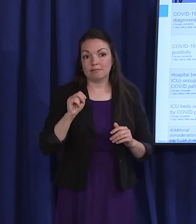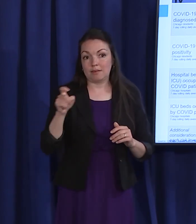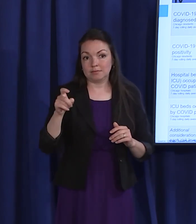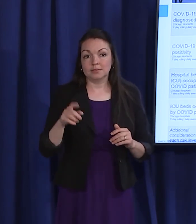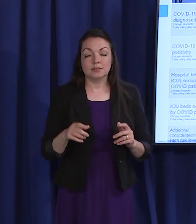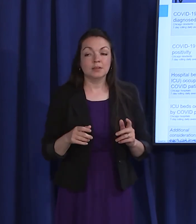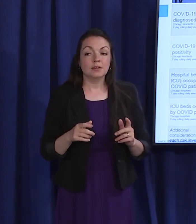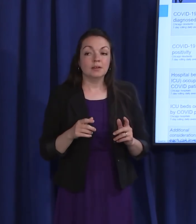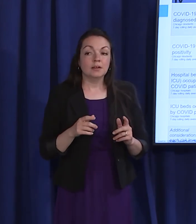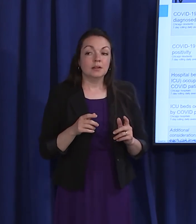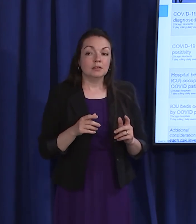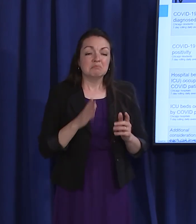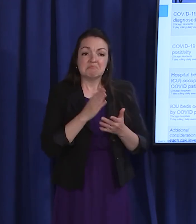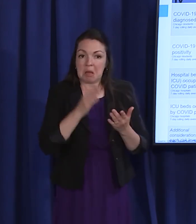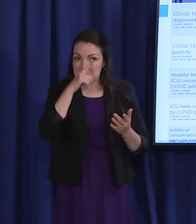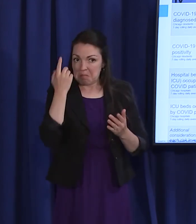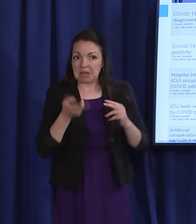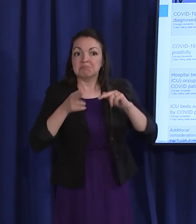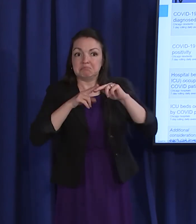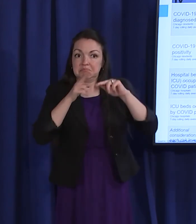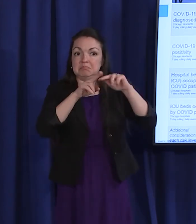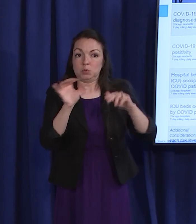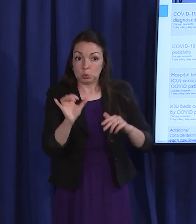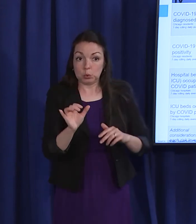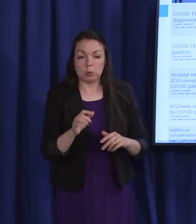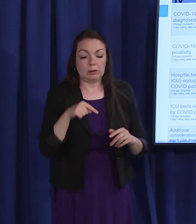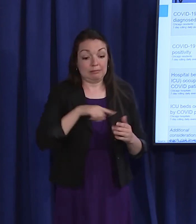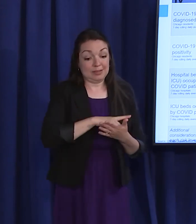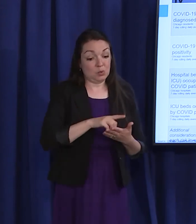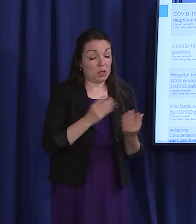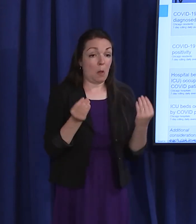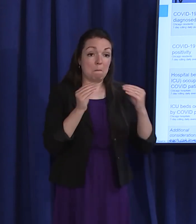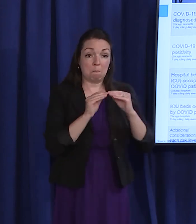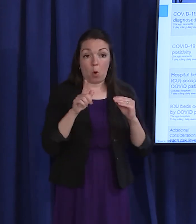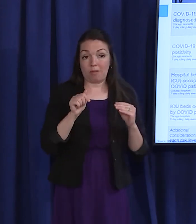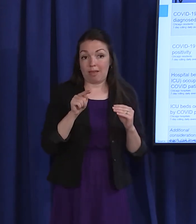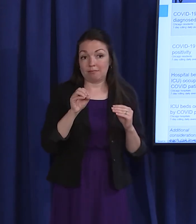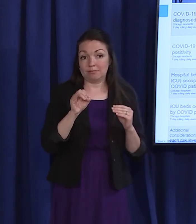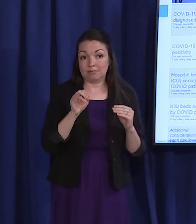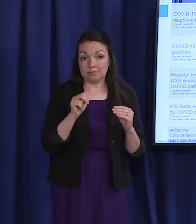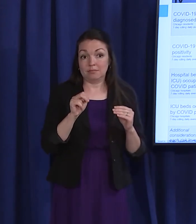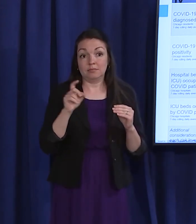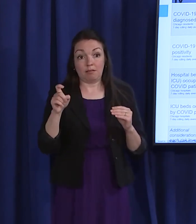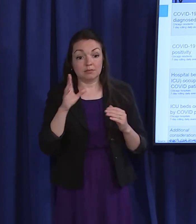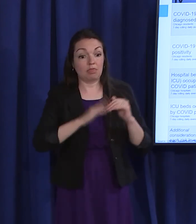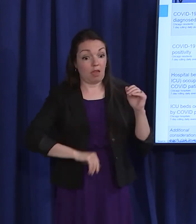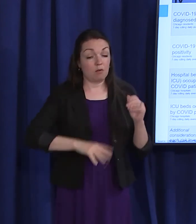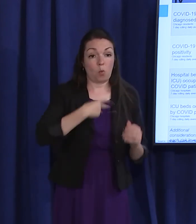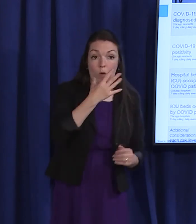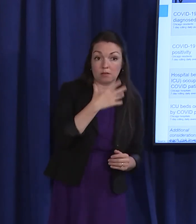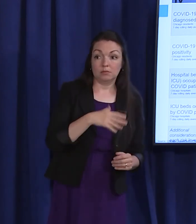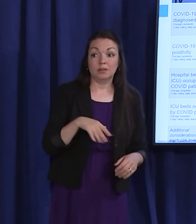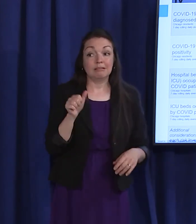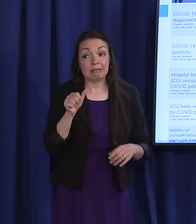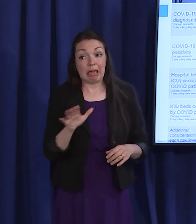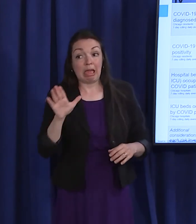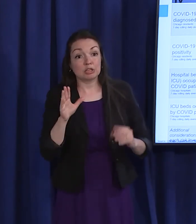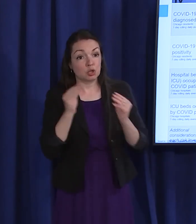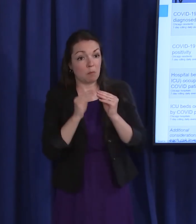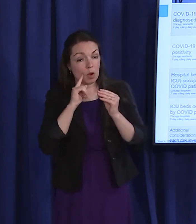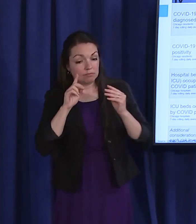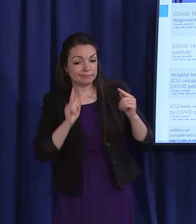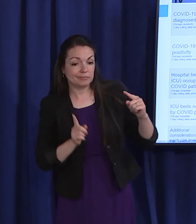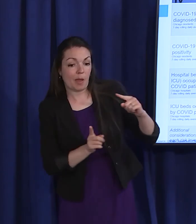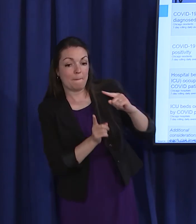so we're at this point actually last week, you know, we vaccinated more Latinx than even white Chicagoans. And you saw, you know, the Asian Chicagoans are now actually matching the